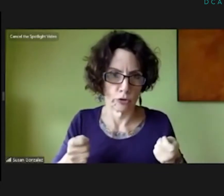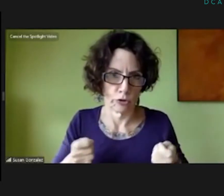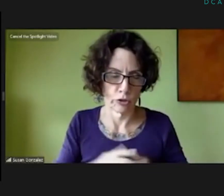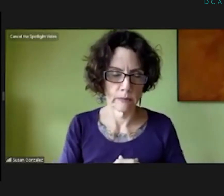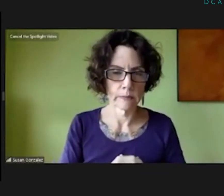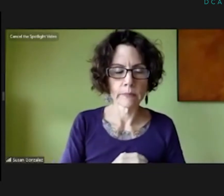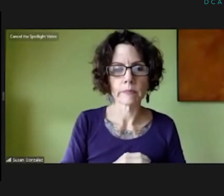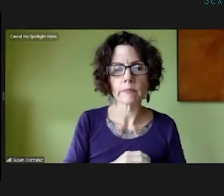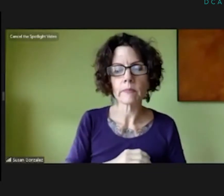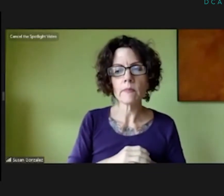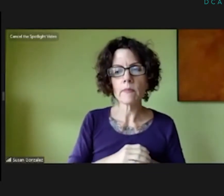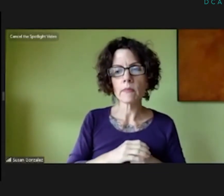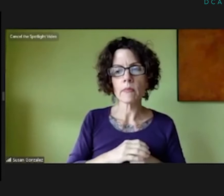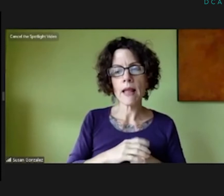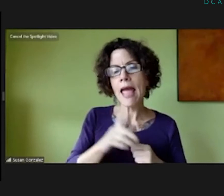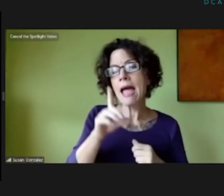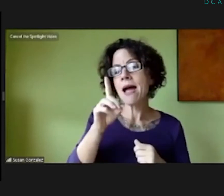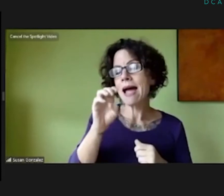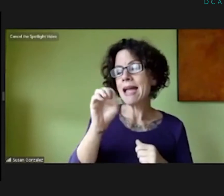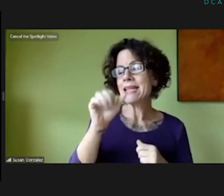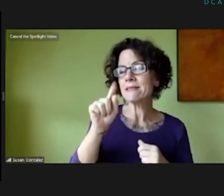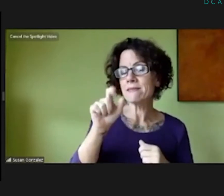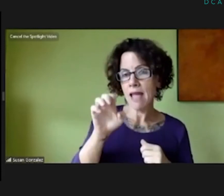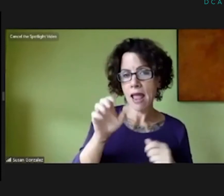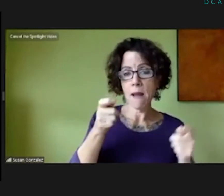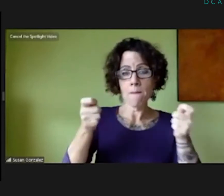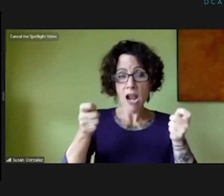details and manage your estate.